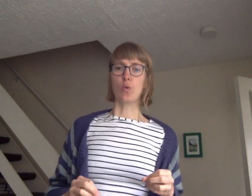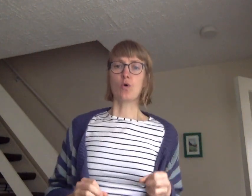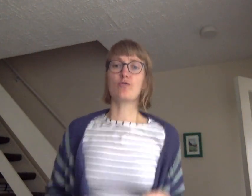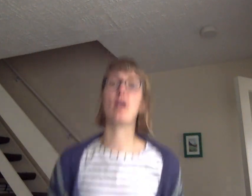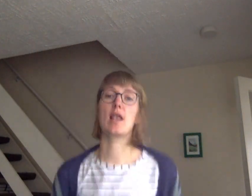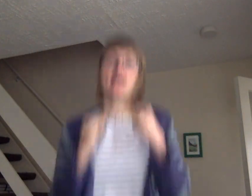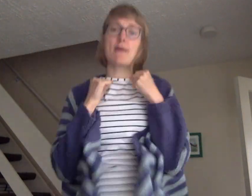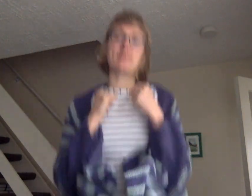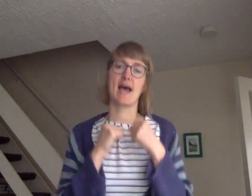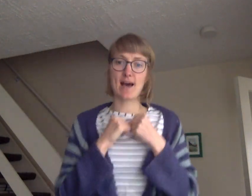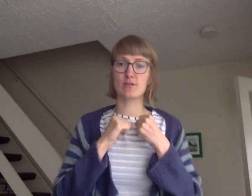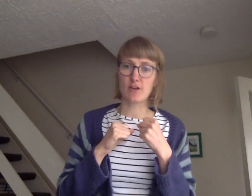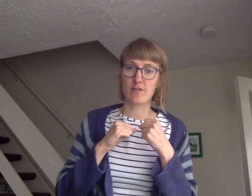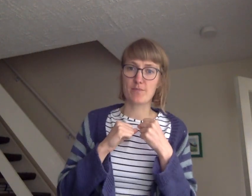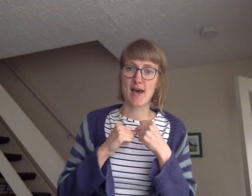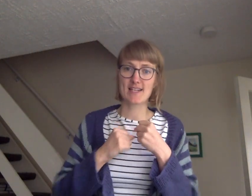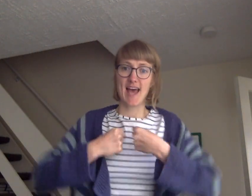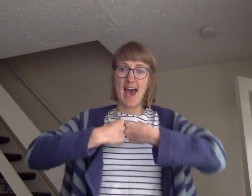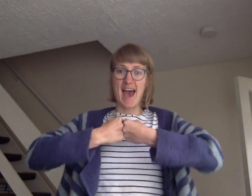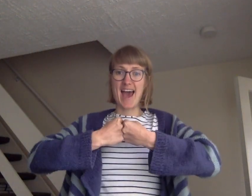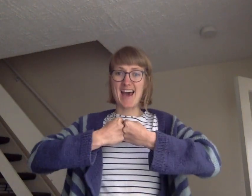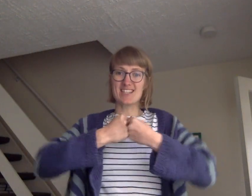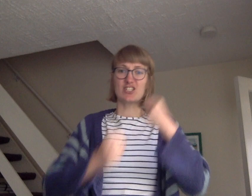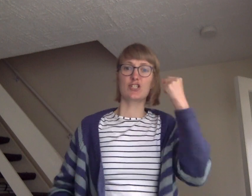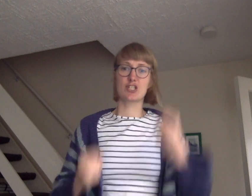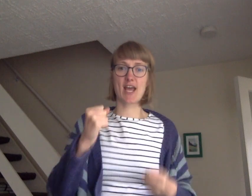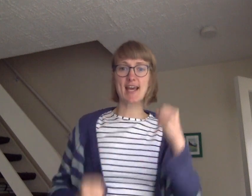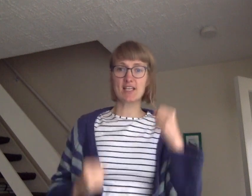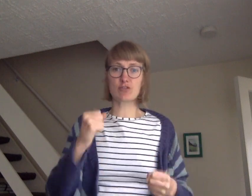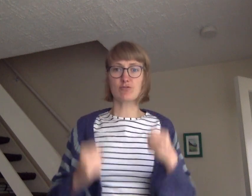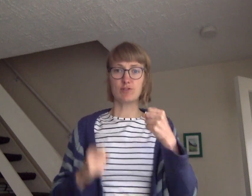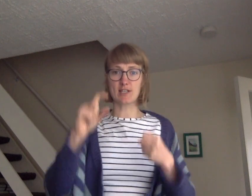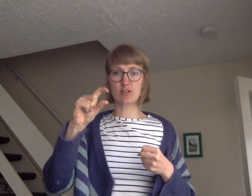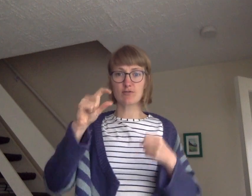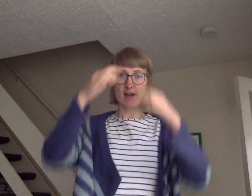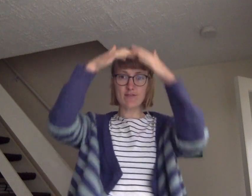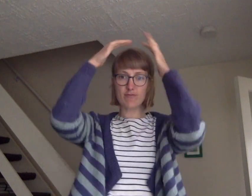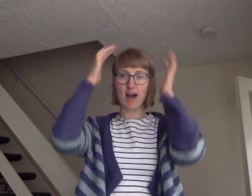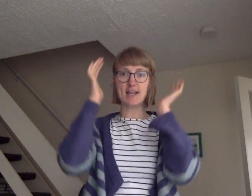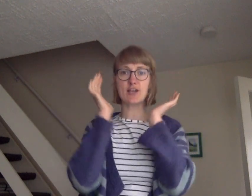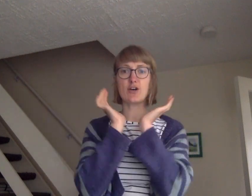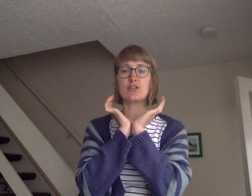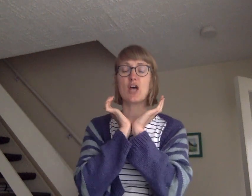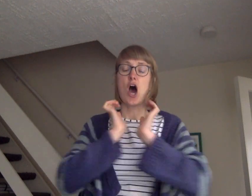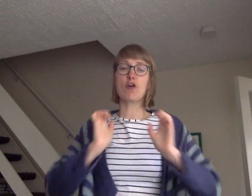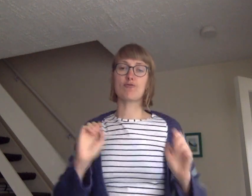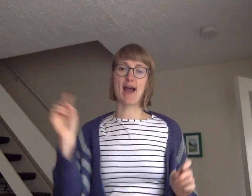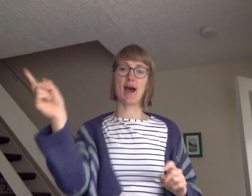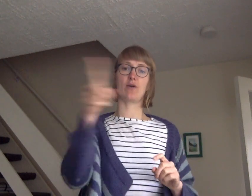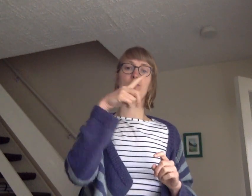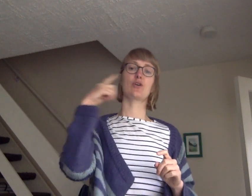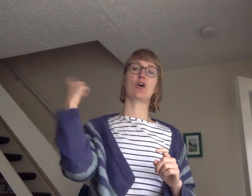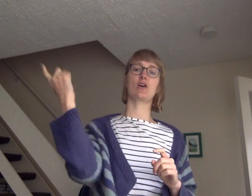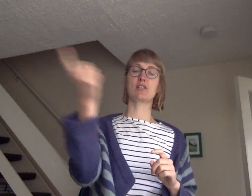wolf leapt out of bed and chased Little Red Riding Hood around the